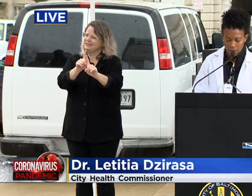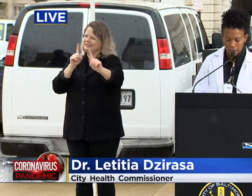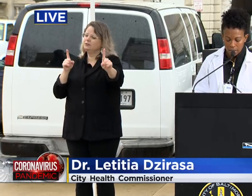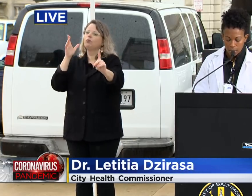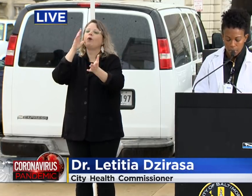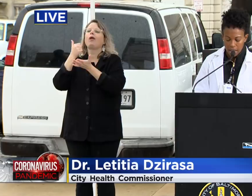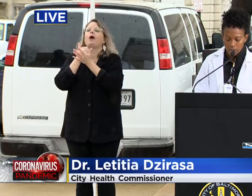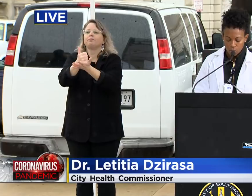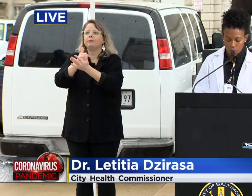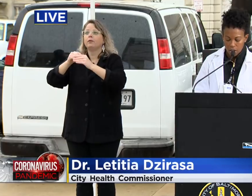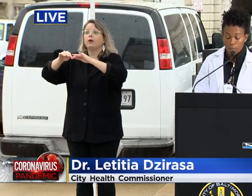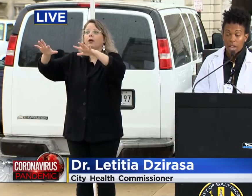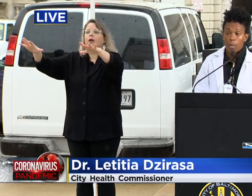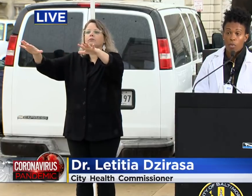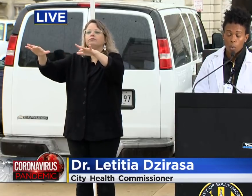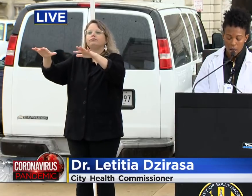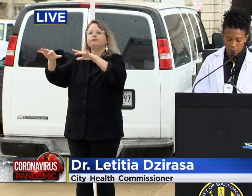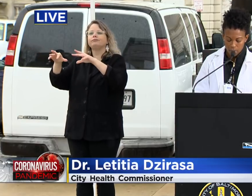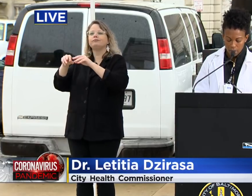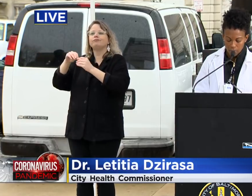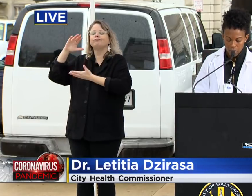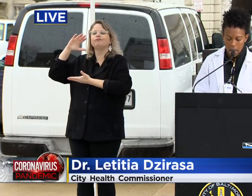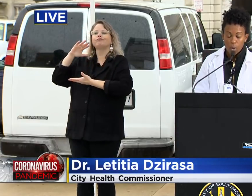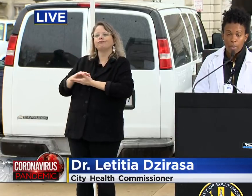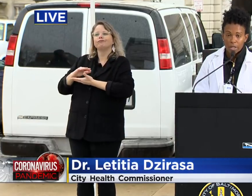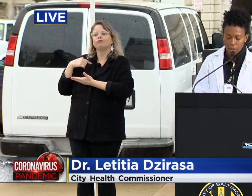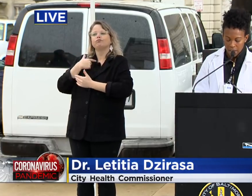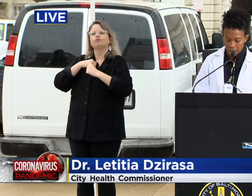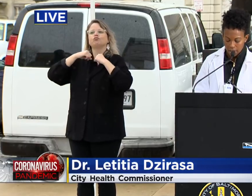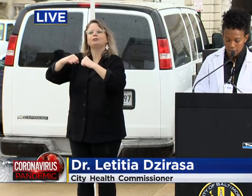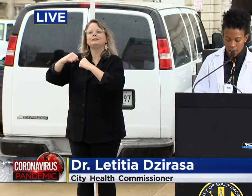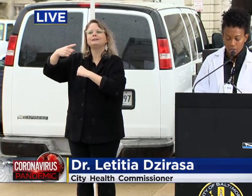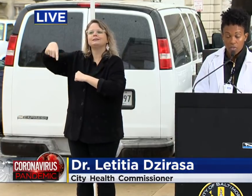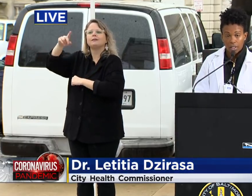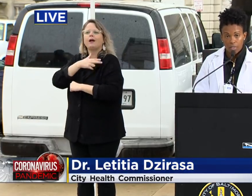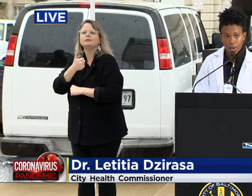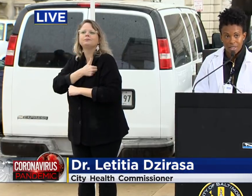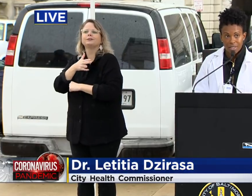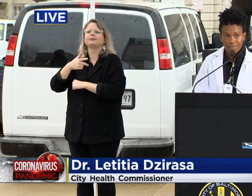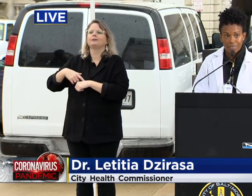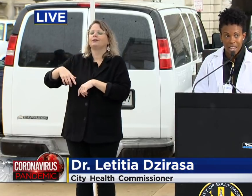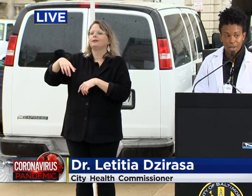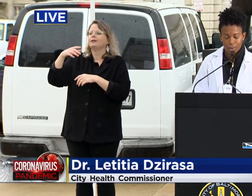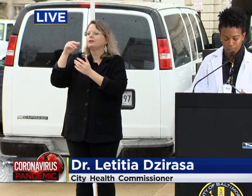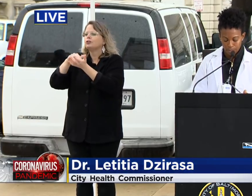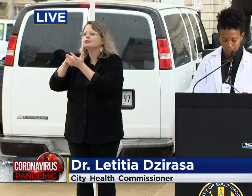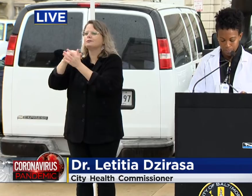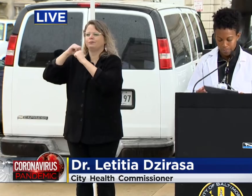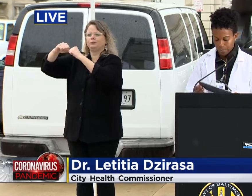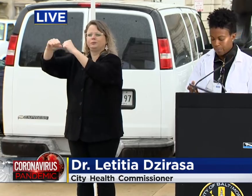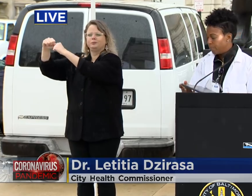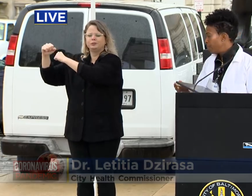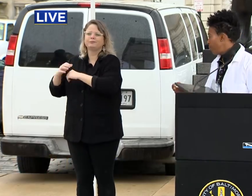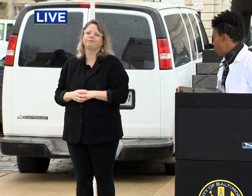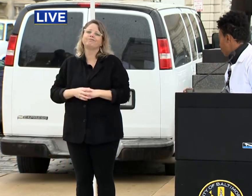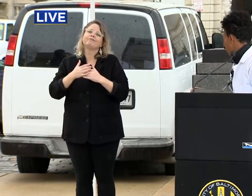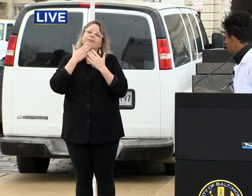our healthcare systems and ensure they don't become overwhelmed, and we must protect the health of our loved ones. Thank you.